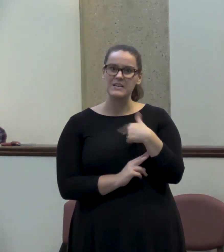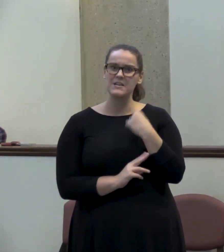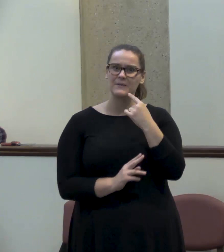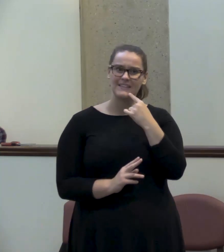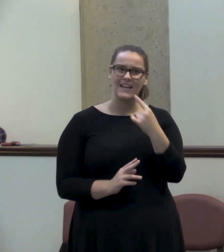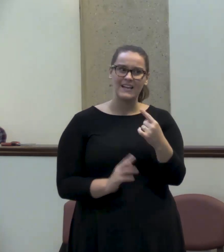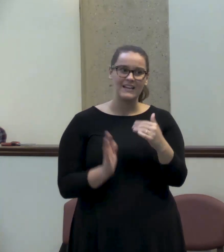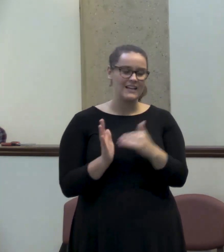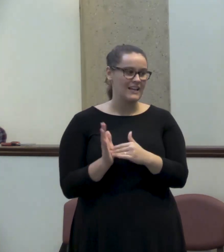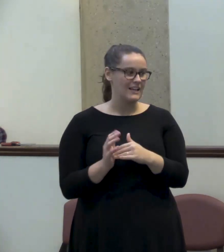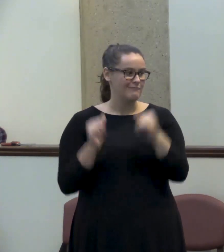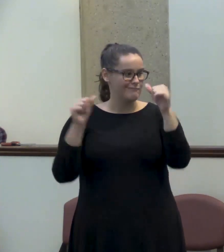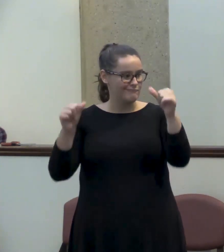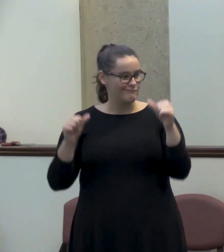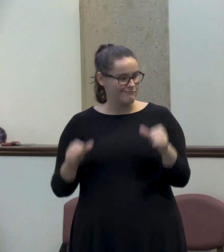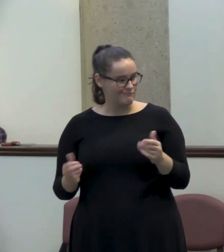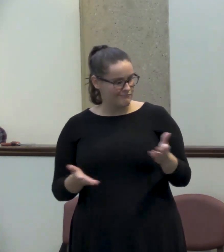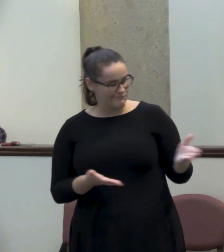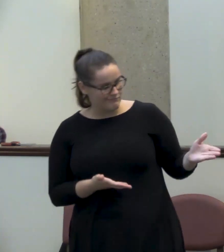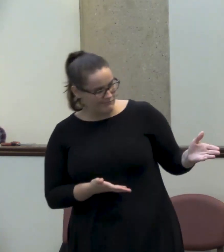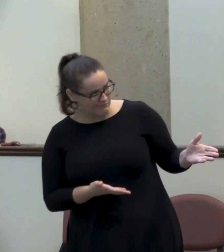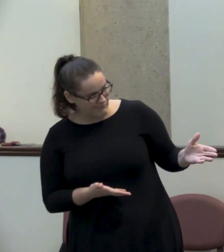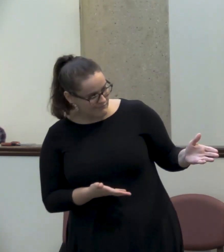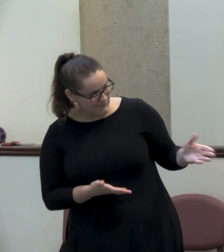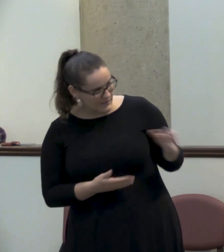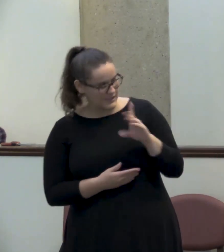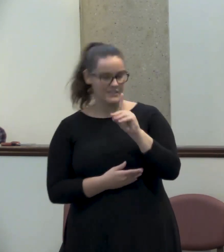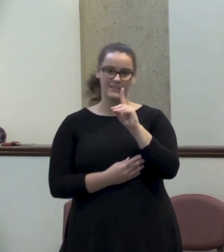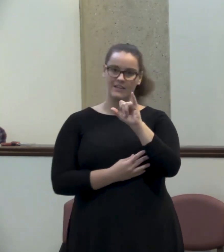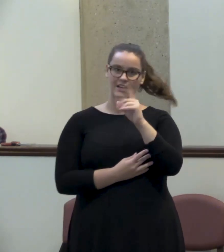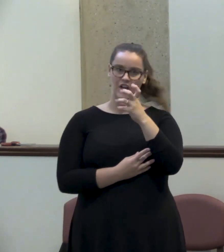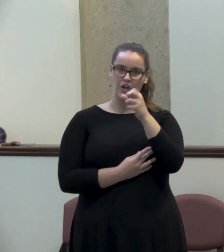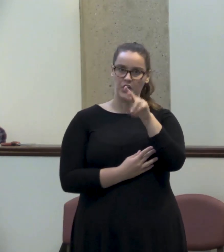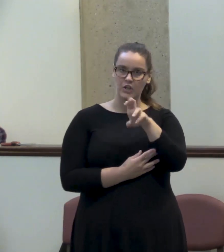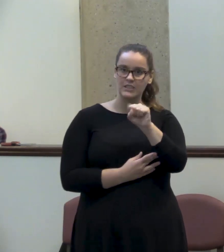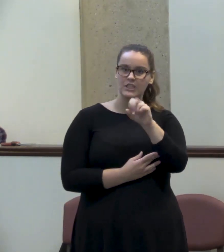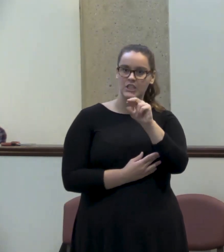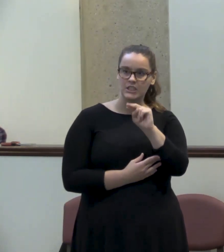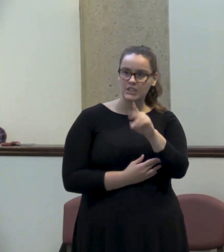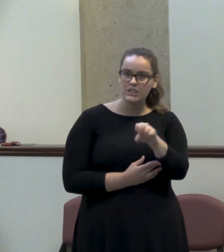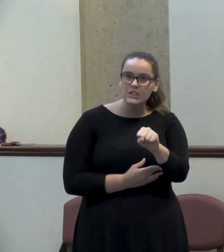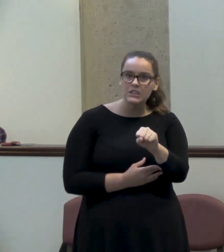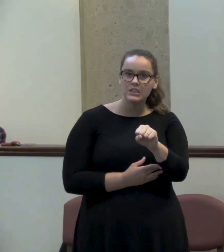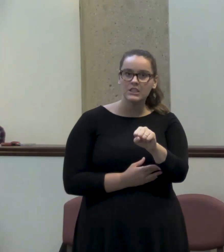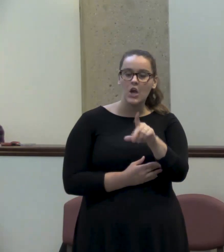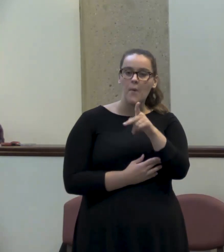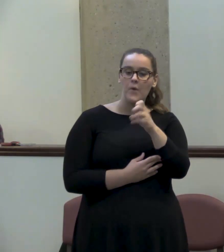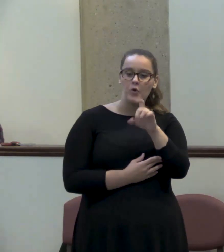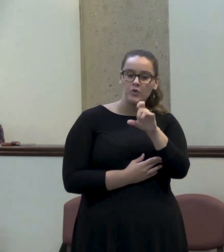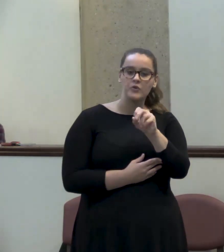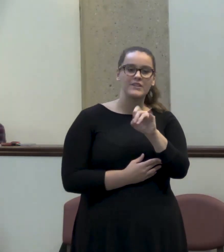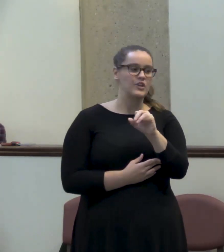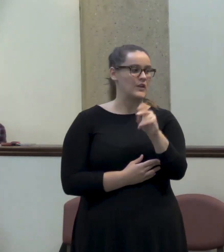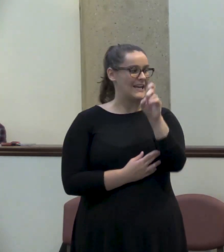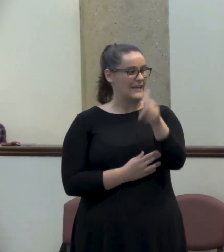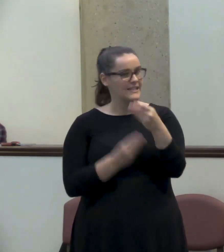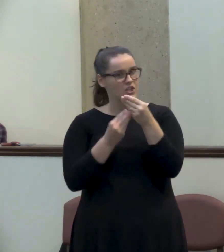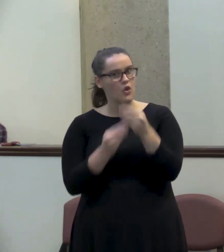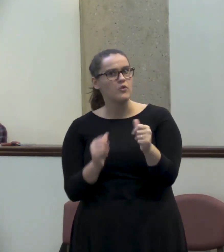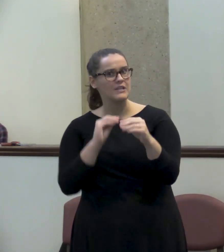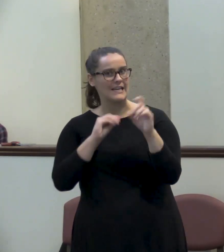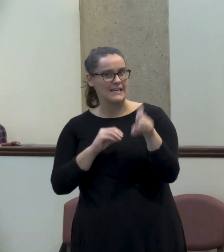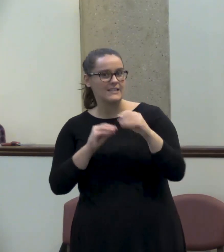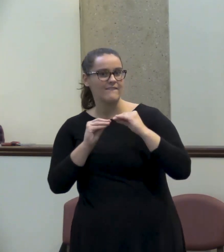bring up a little sign. Here's one of the Sierra Club signs. Dickerson's pollution needs a solution. Talking about the incinerator. We